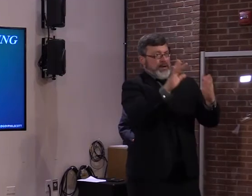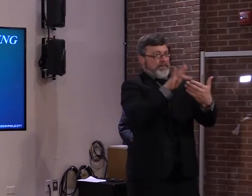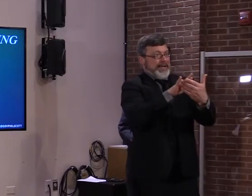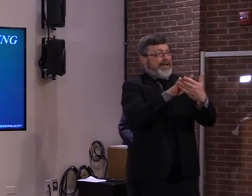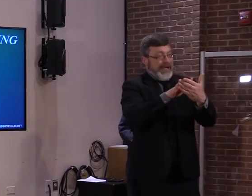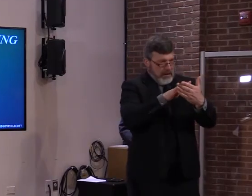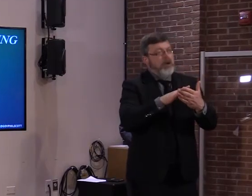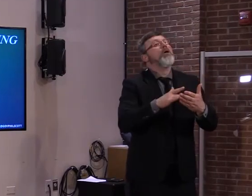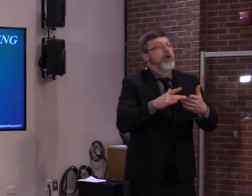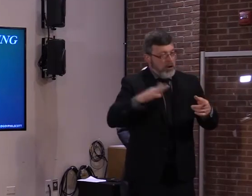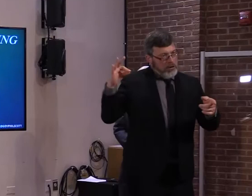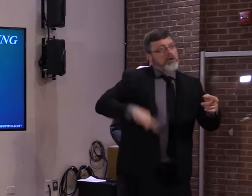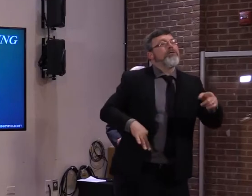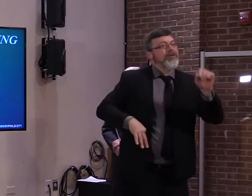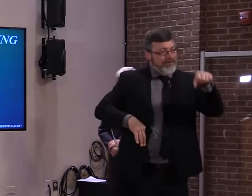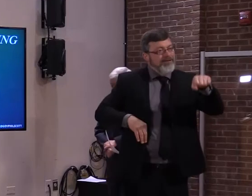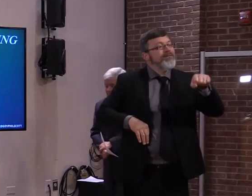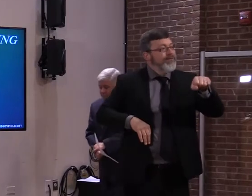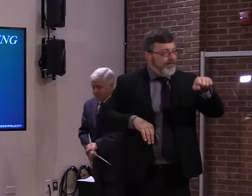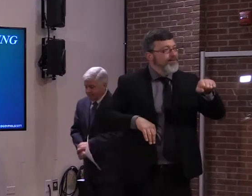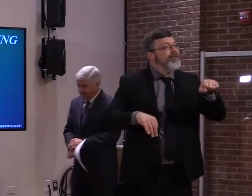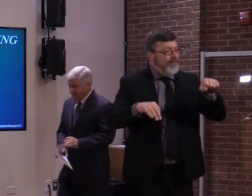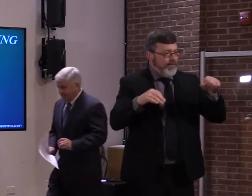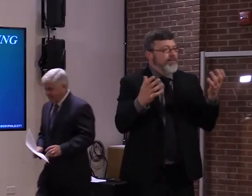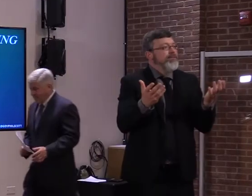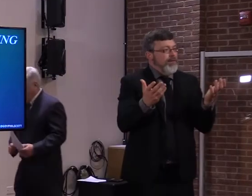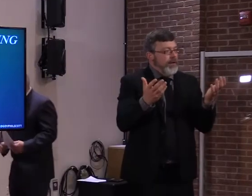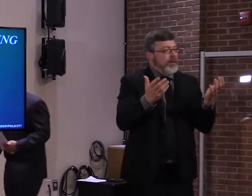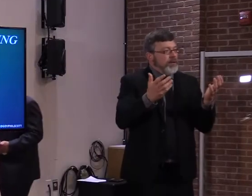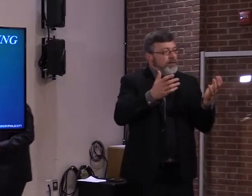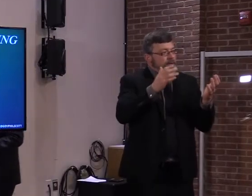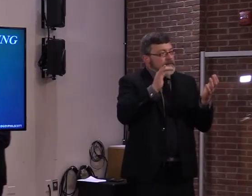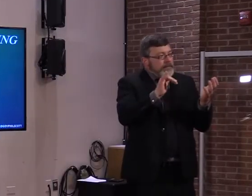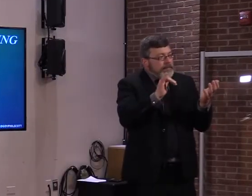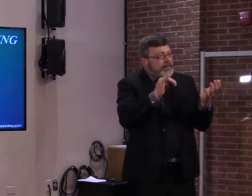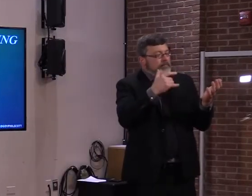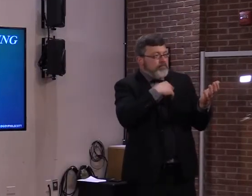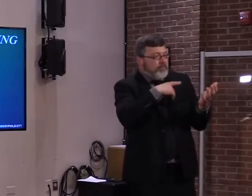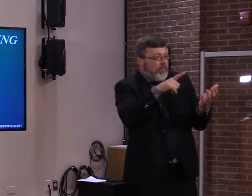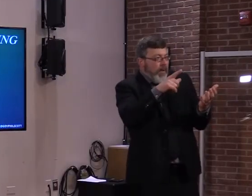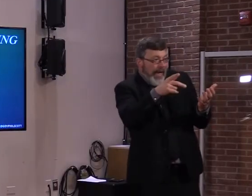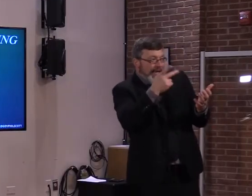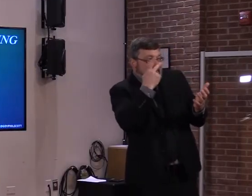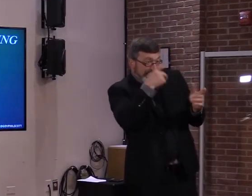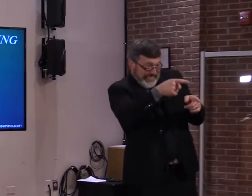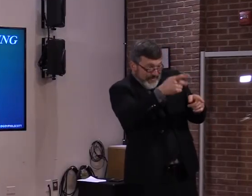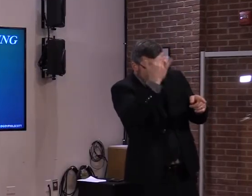term. But I'll ask Secretary Smith to add to that.